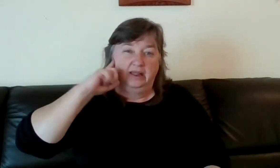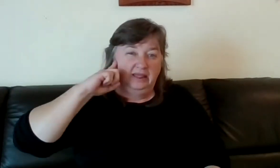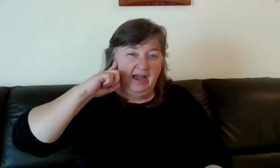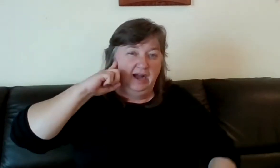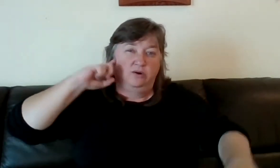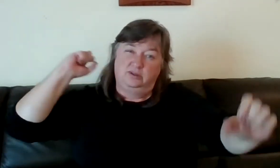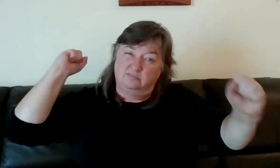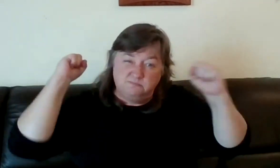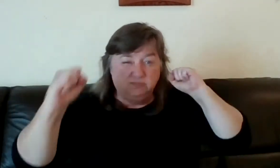loud.